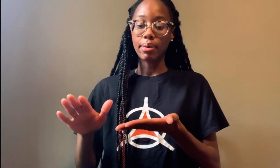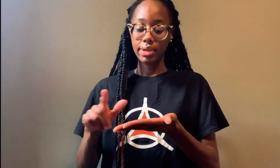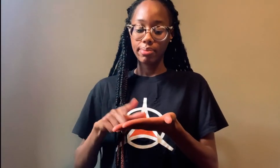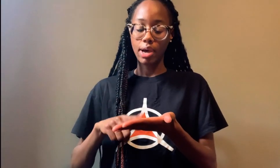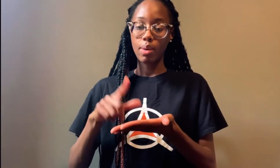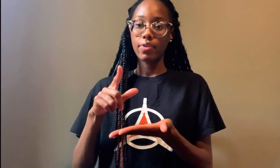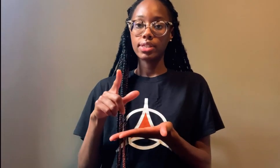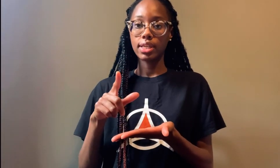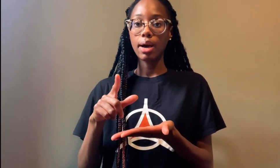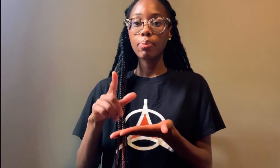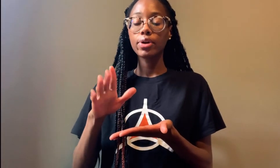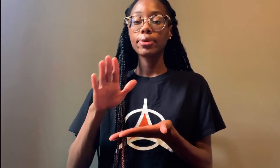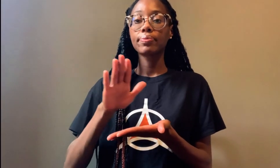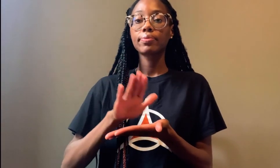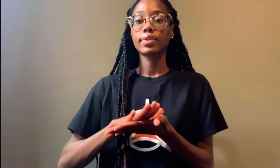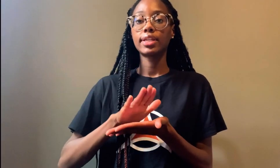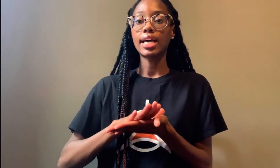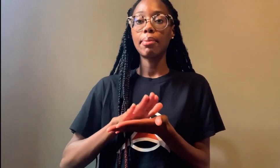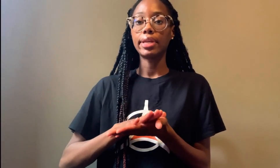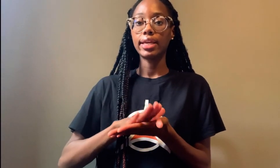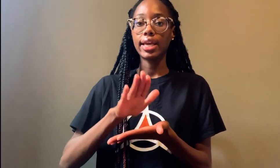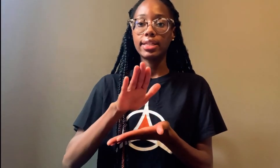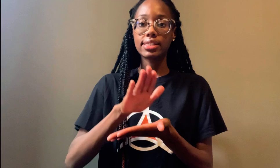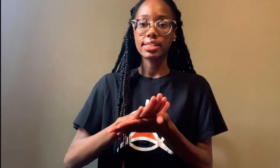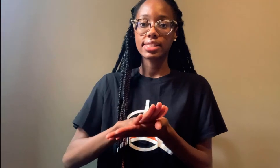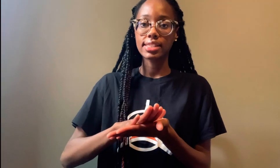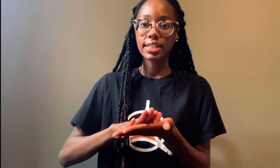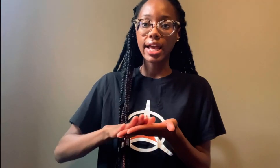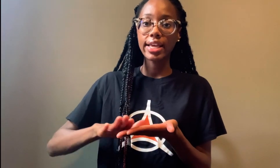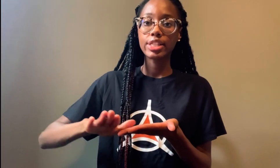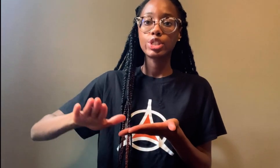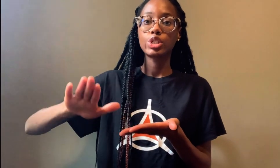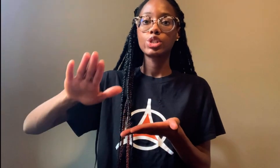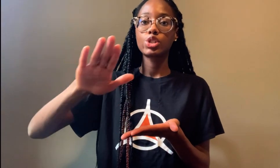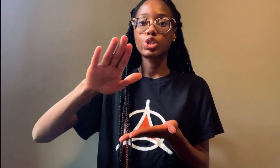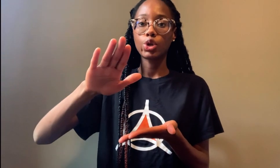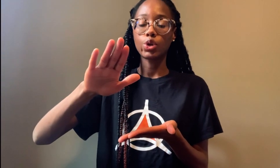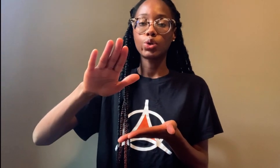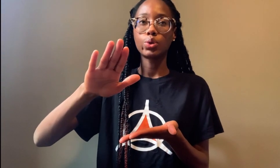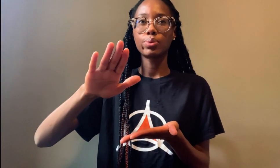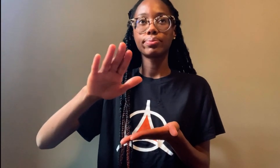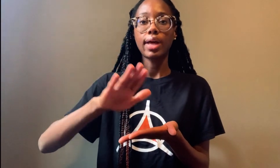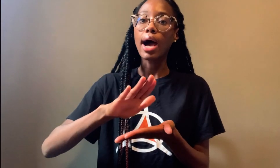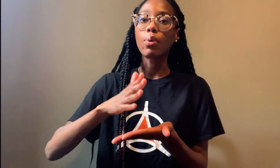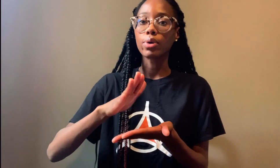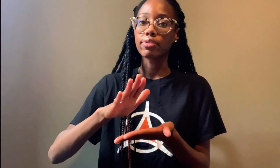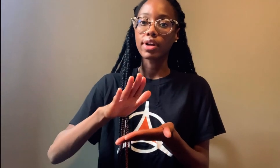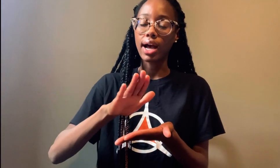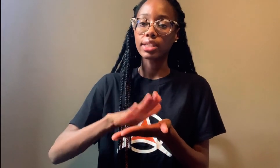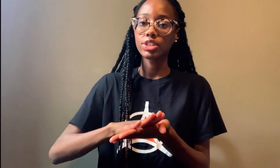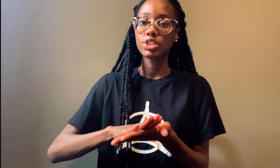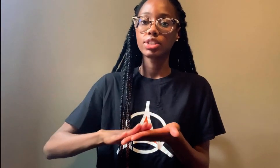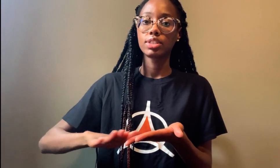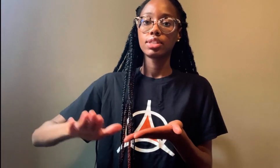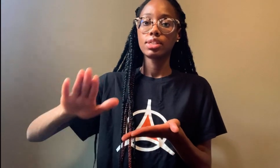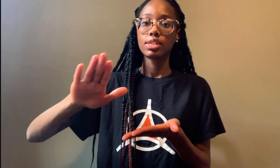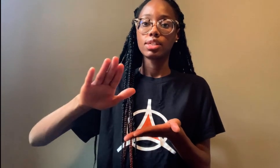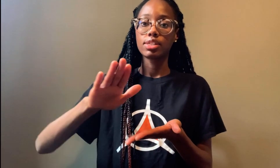non-dominant, palm facing upward, dominant, and it's a slight circle outward for college. So